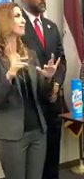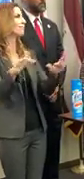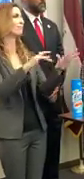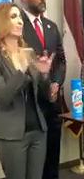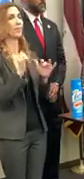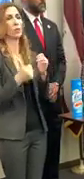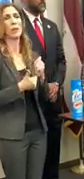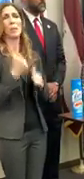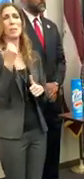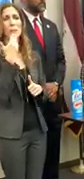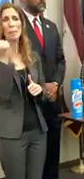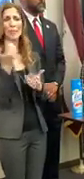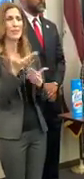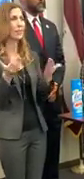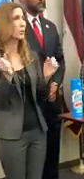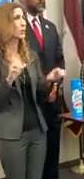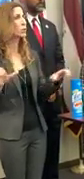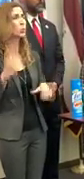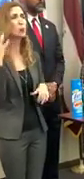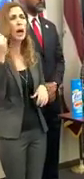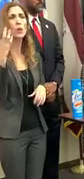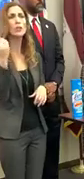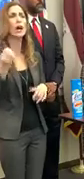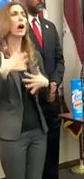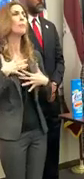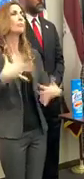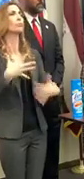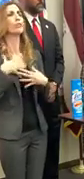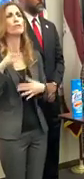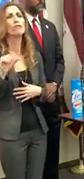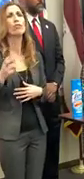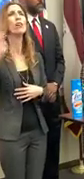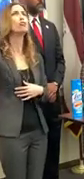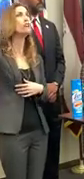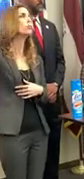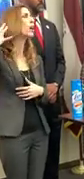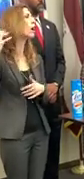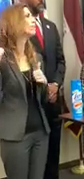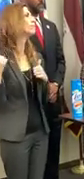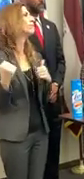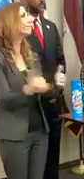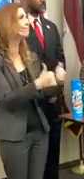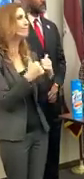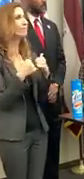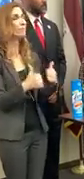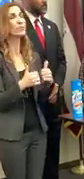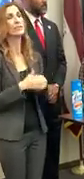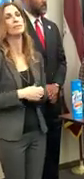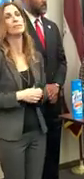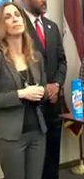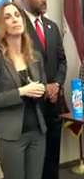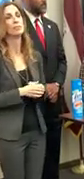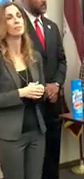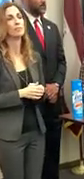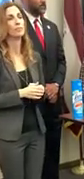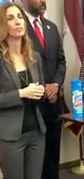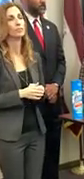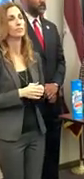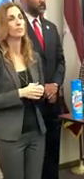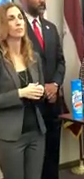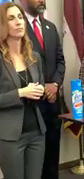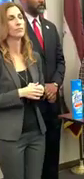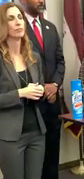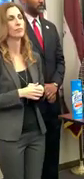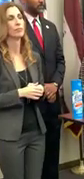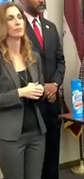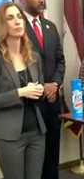is probably one of the best things that you could do. Get outside, breathe some fresh air, get some sunshine. If you're walking in areas